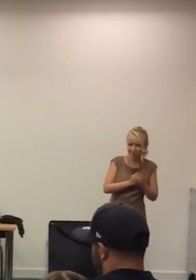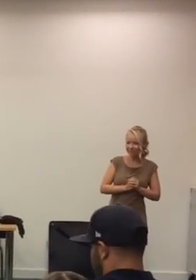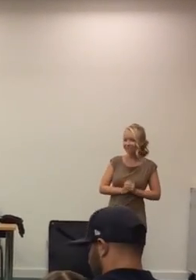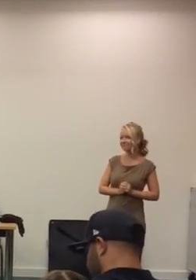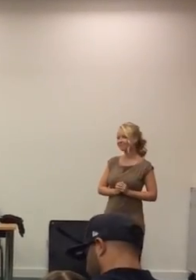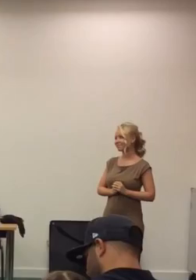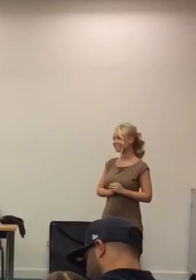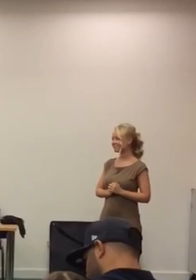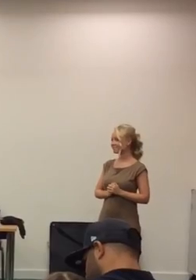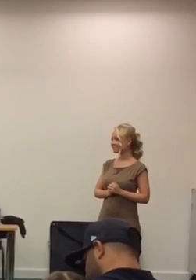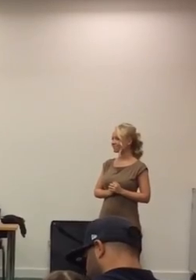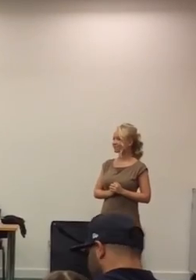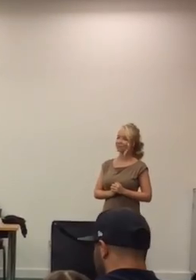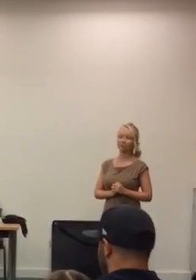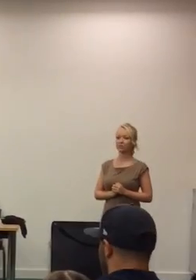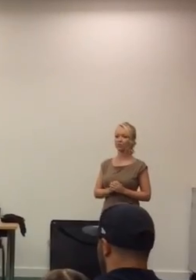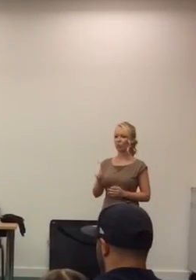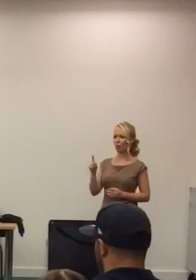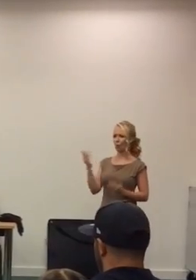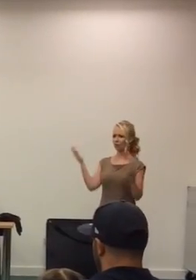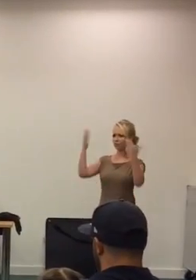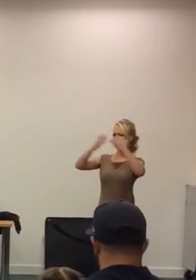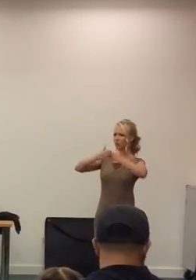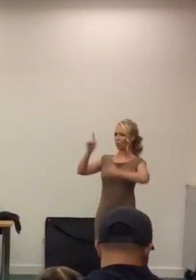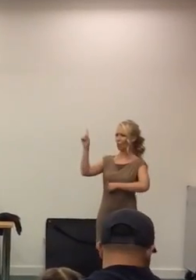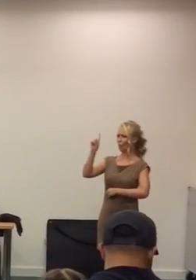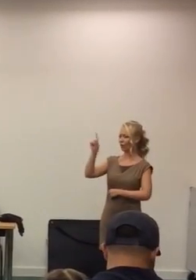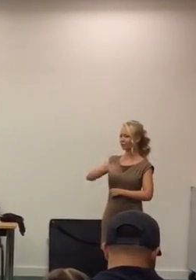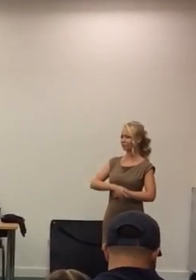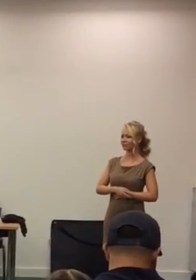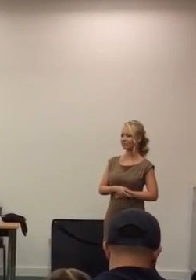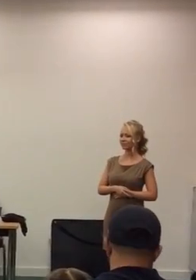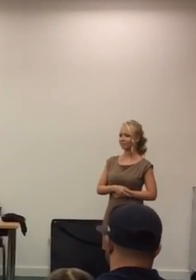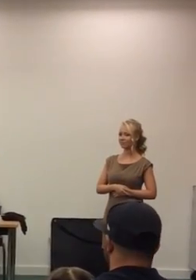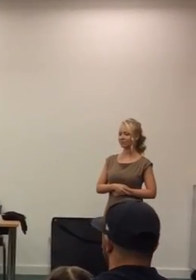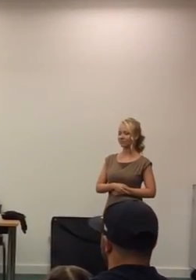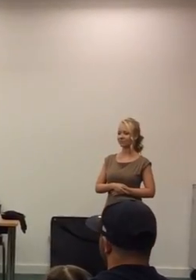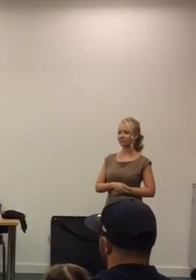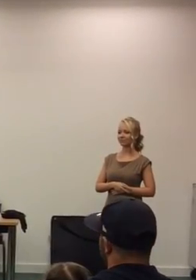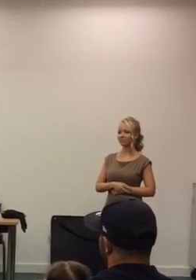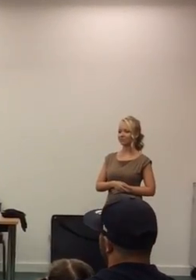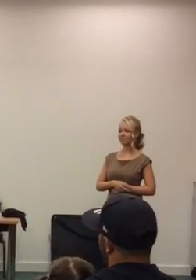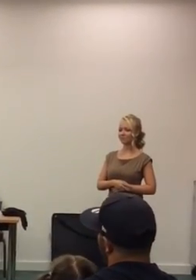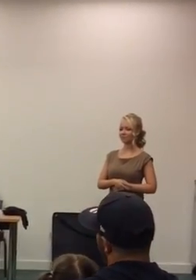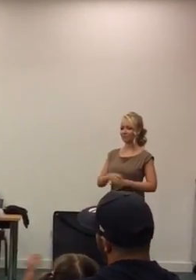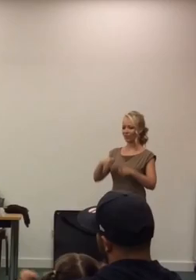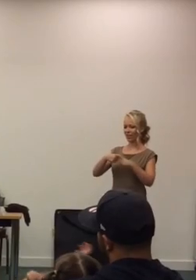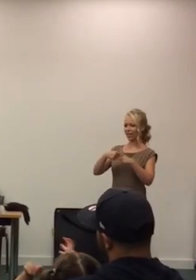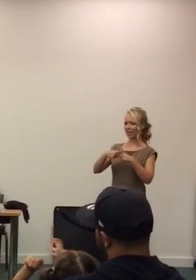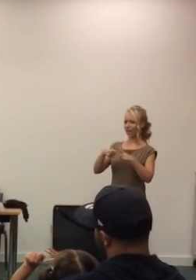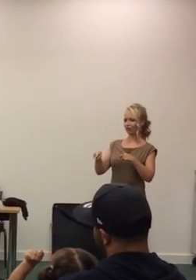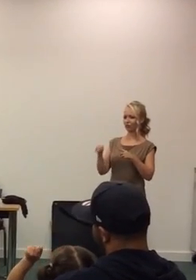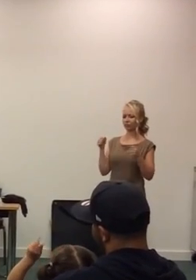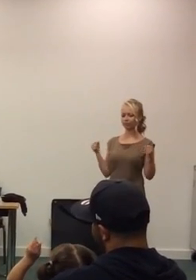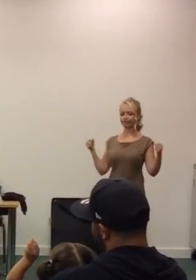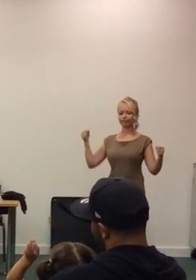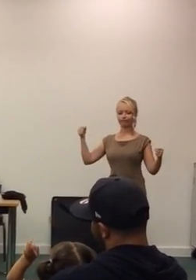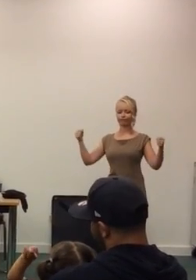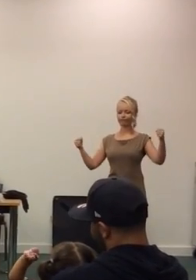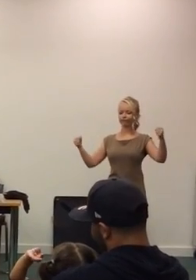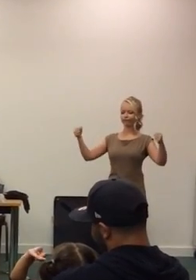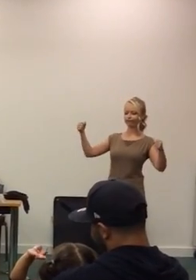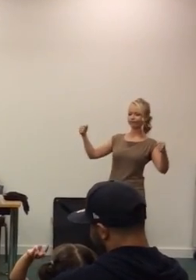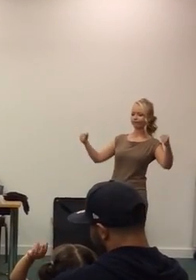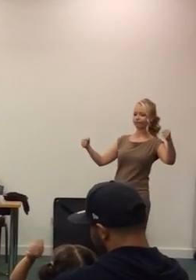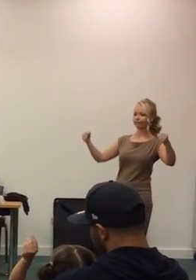home. Now there was one night, there always is, one night when Karen was bringing the bears back